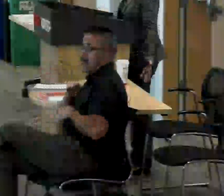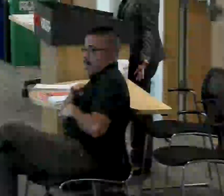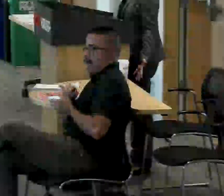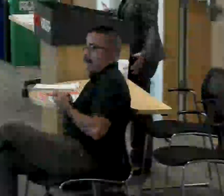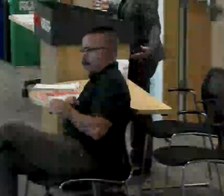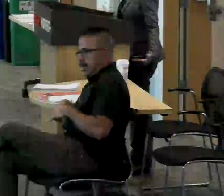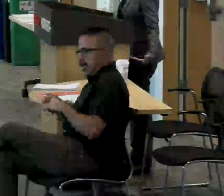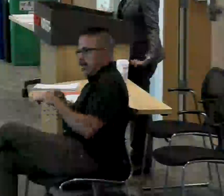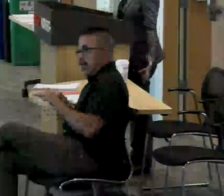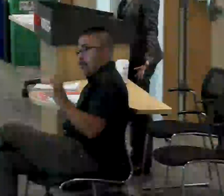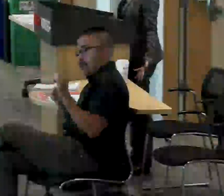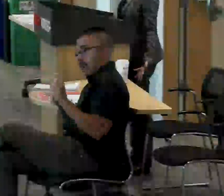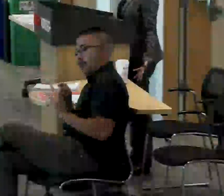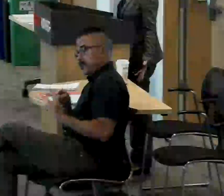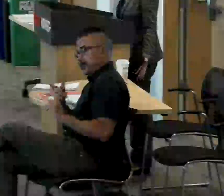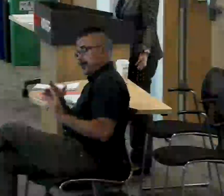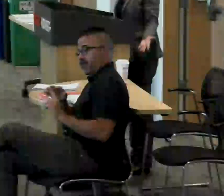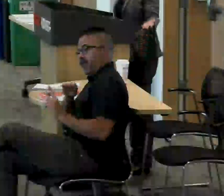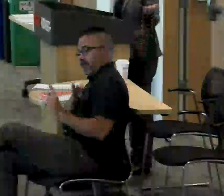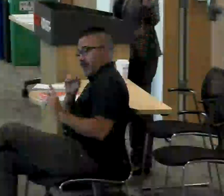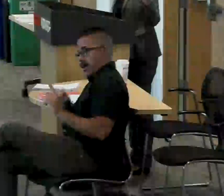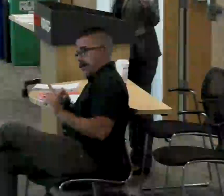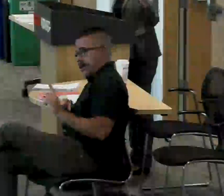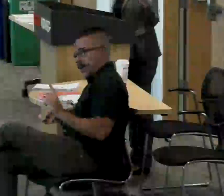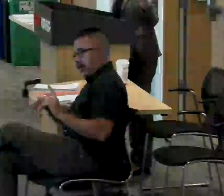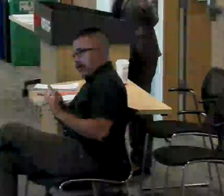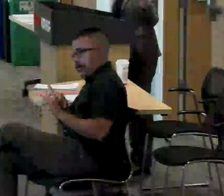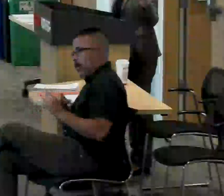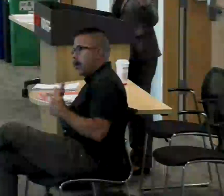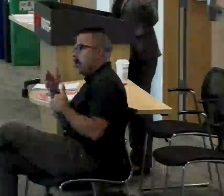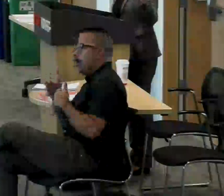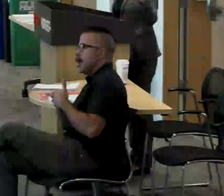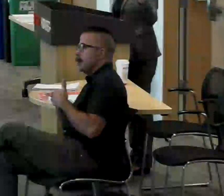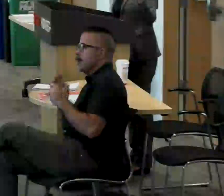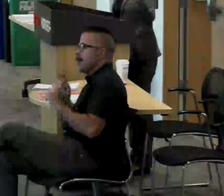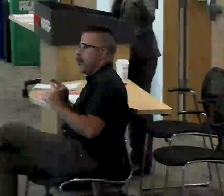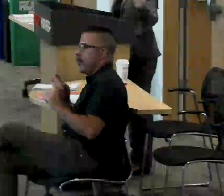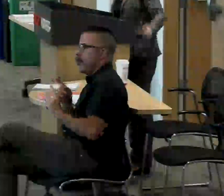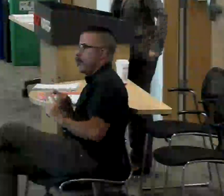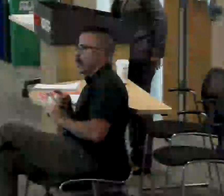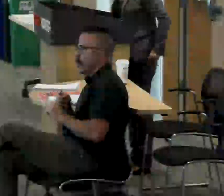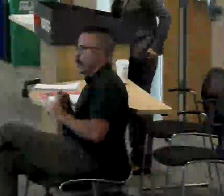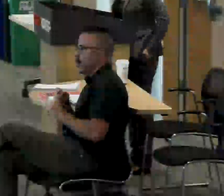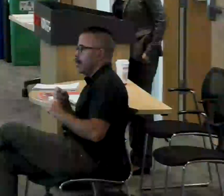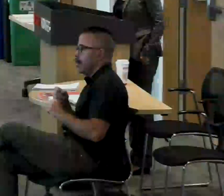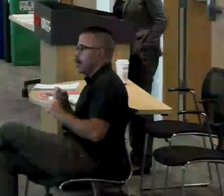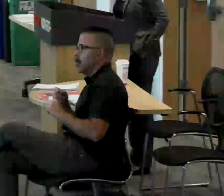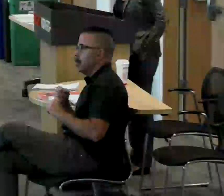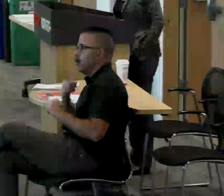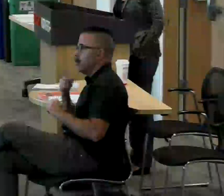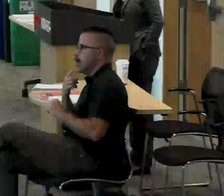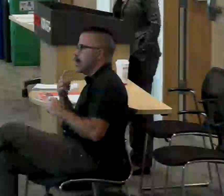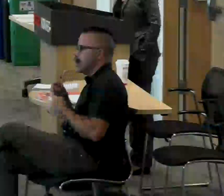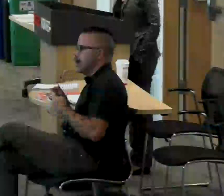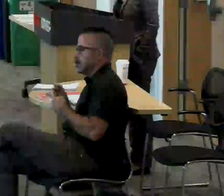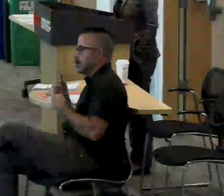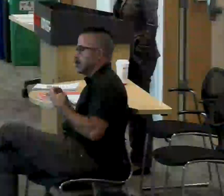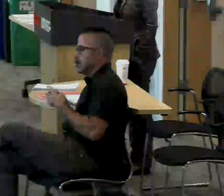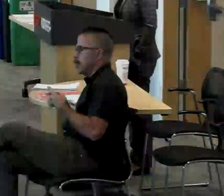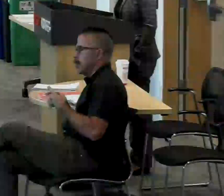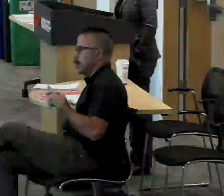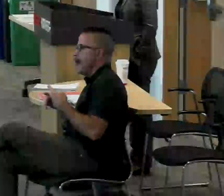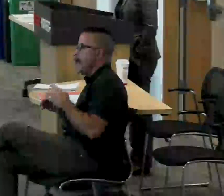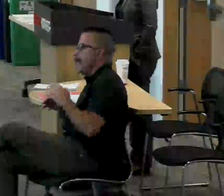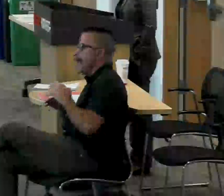so she has met that standard. The next bullet point says, meets the eligibility criteria for disability benefits